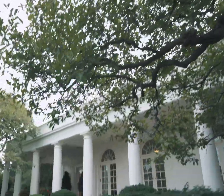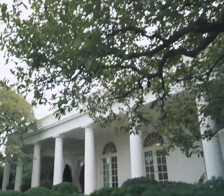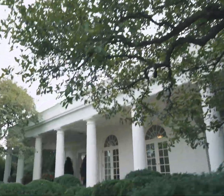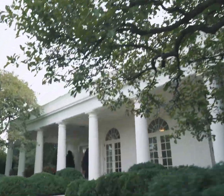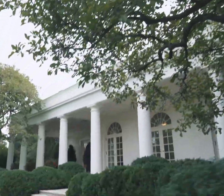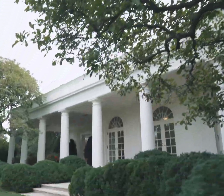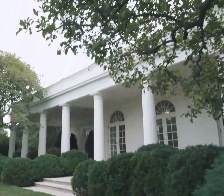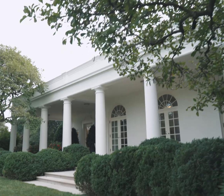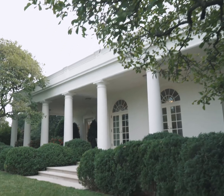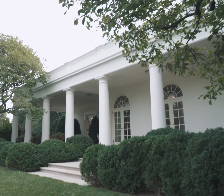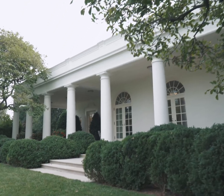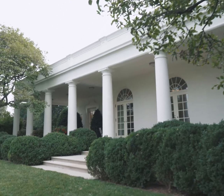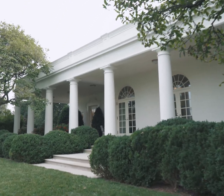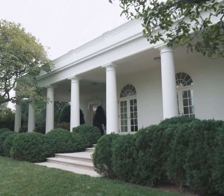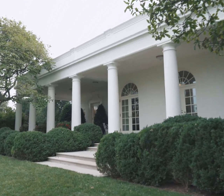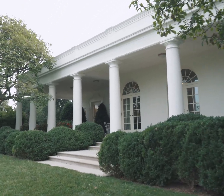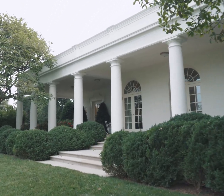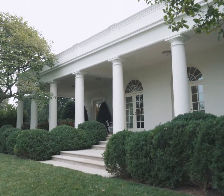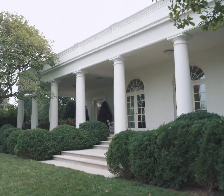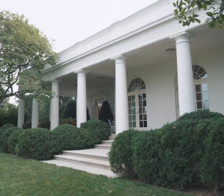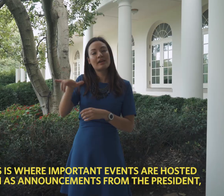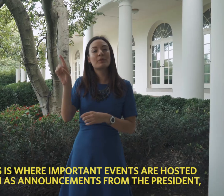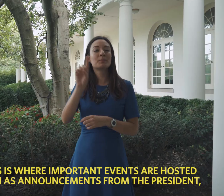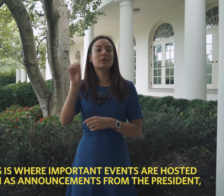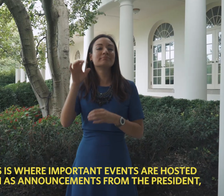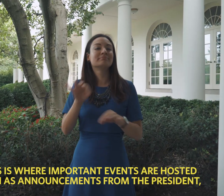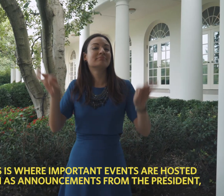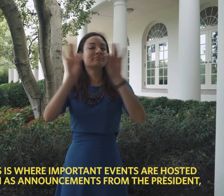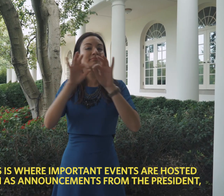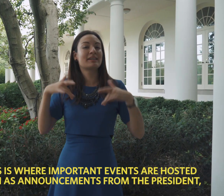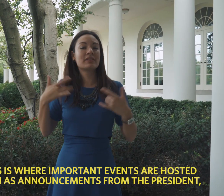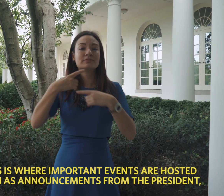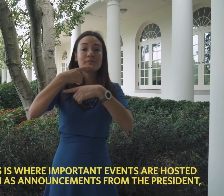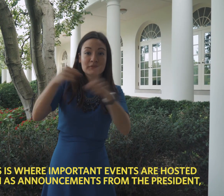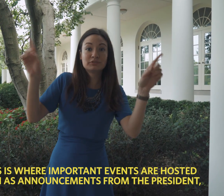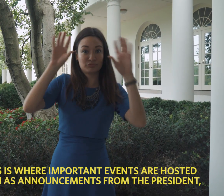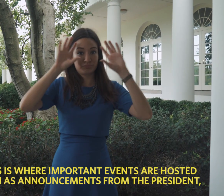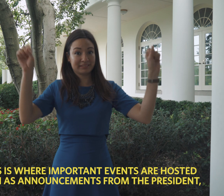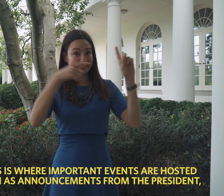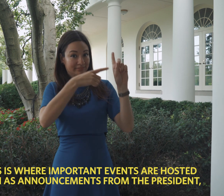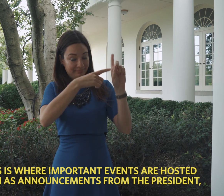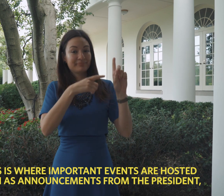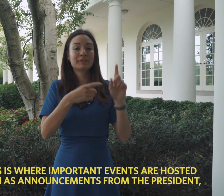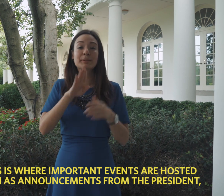from a section of the colonnade near the Oval Office. This is where important events are hosted, such as announcements from the